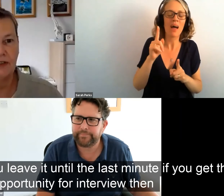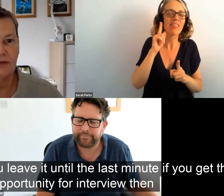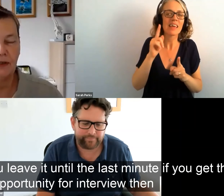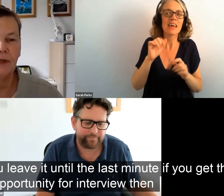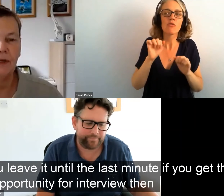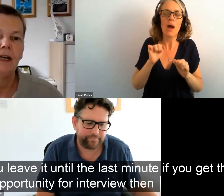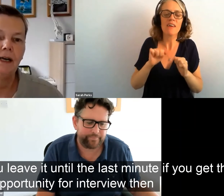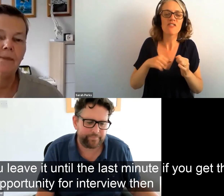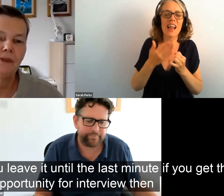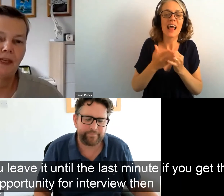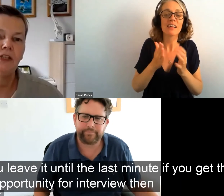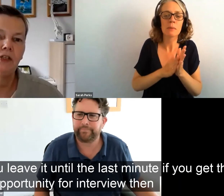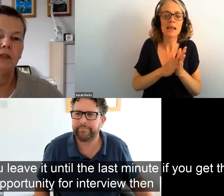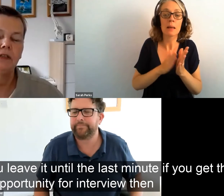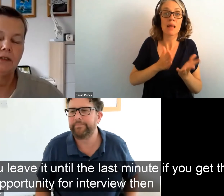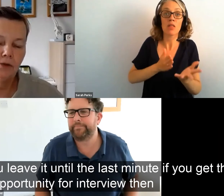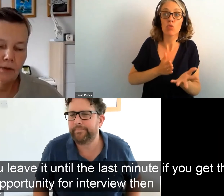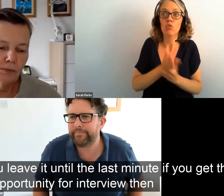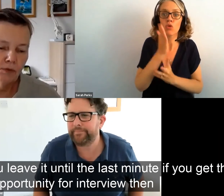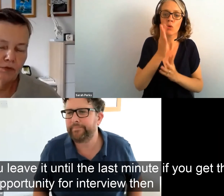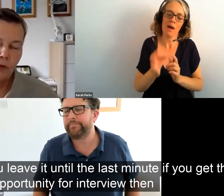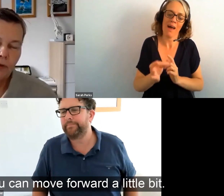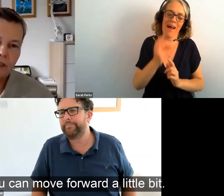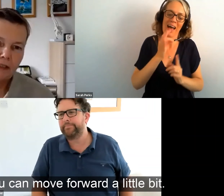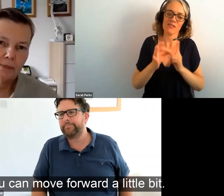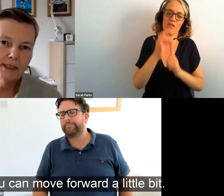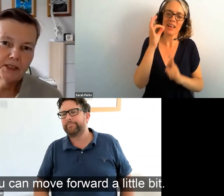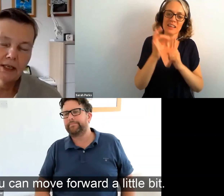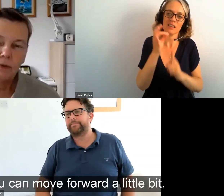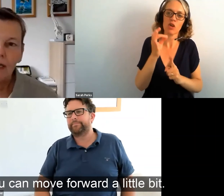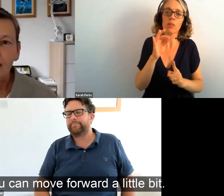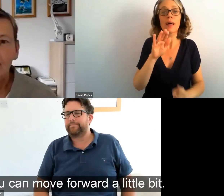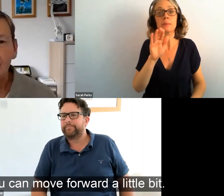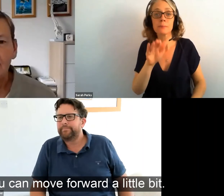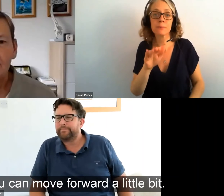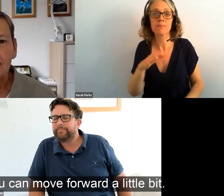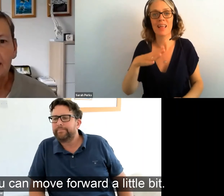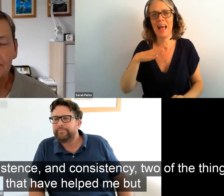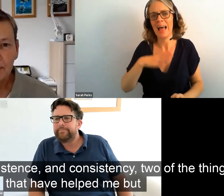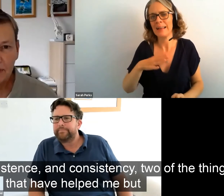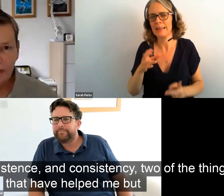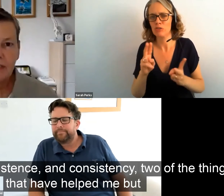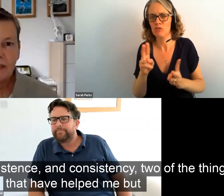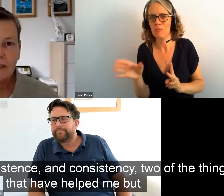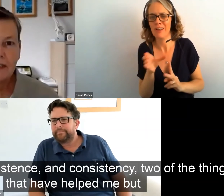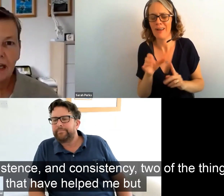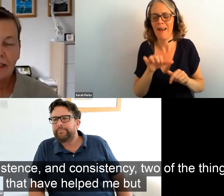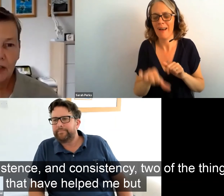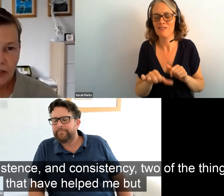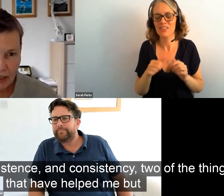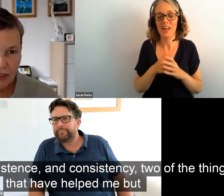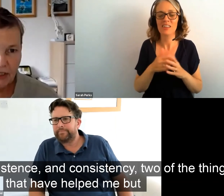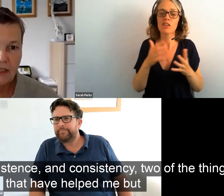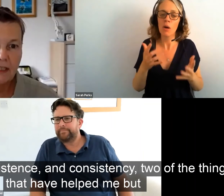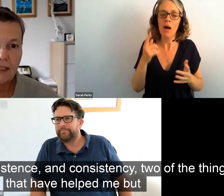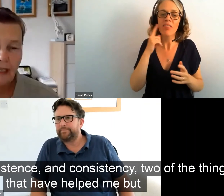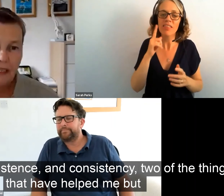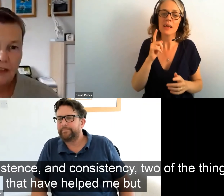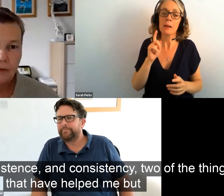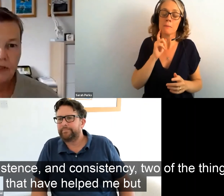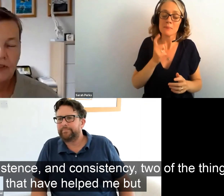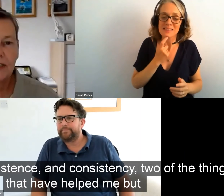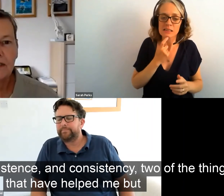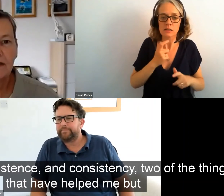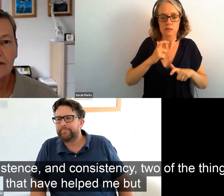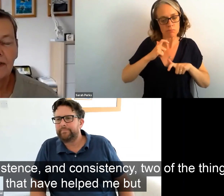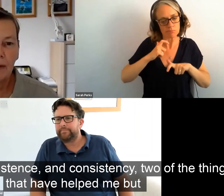at least if you get the opportunity for interview, then you can move forward a little bit. So I think persistence and